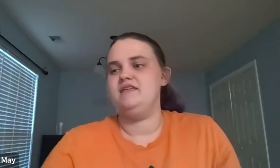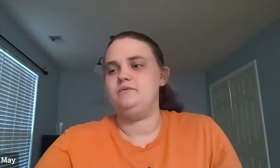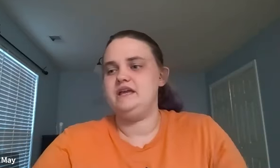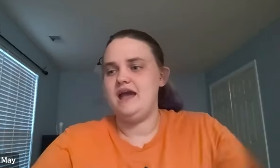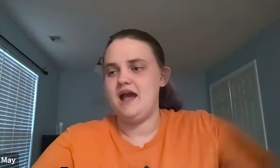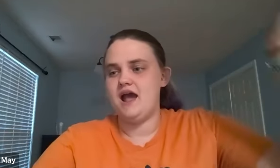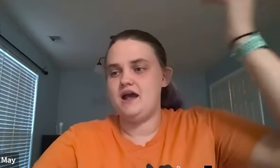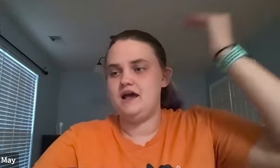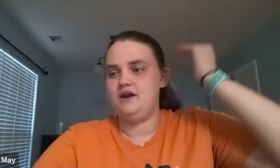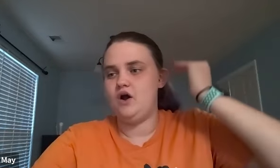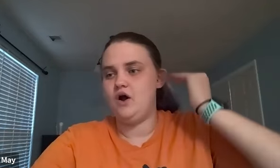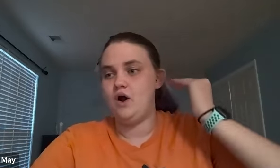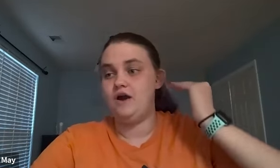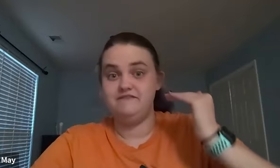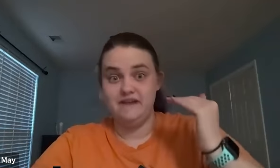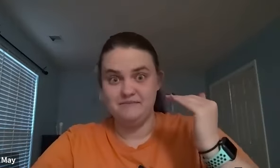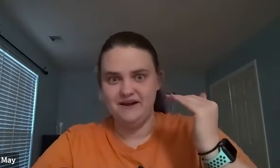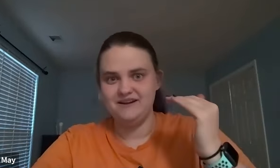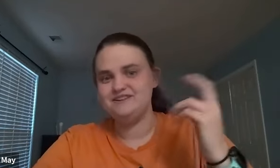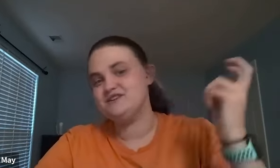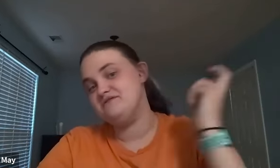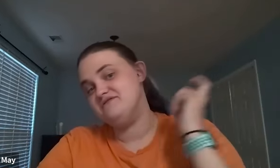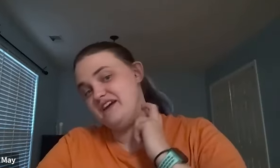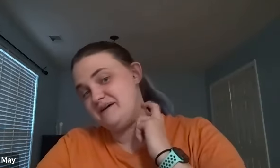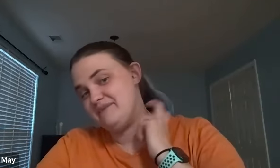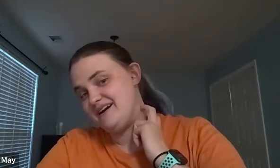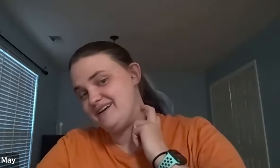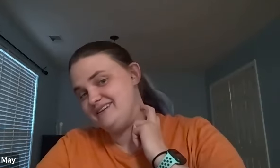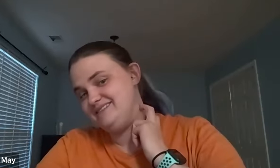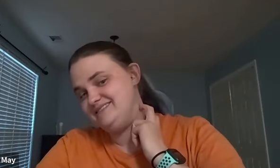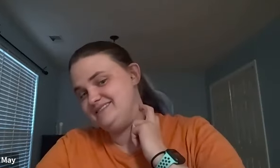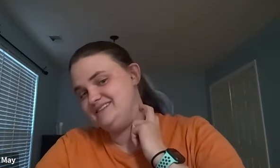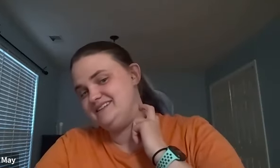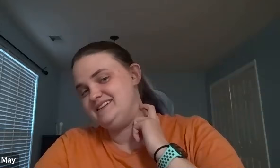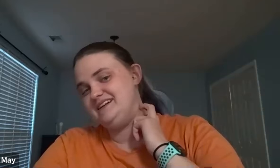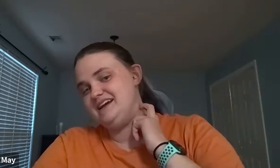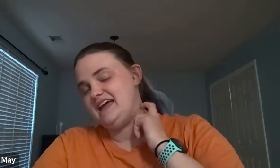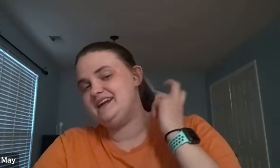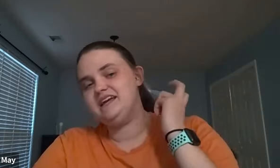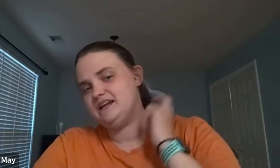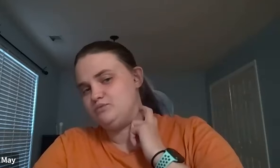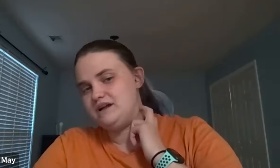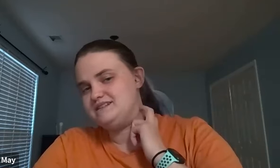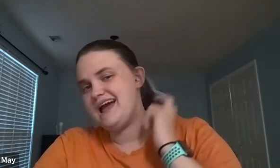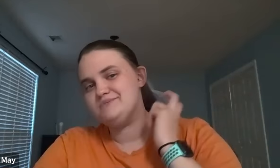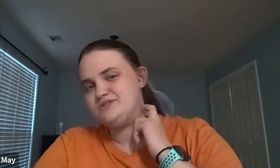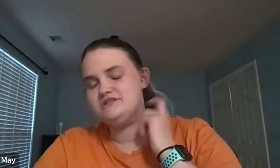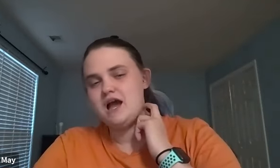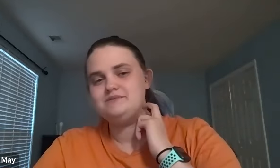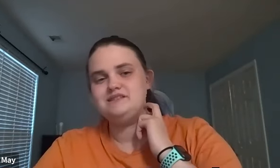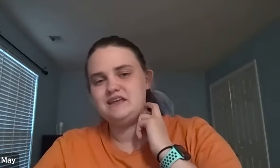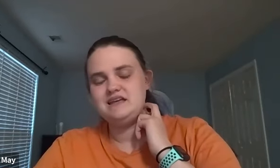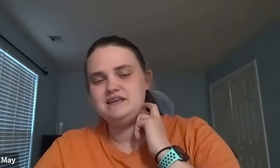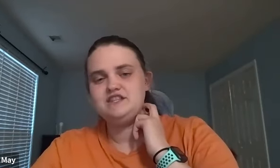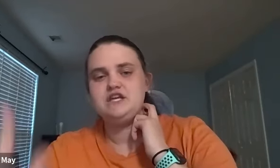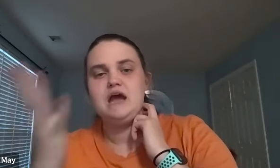we had our vampire, so vampire. And again, 1 tab, 2 tabs, that